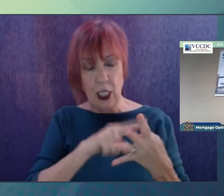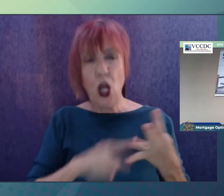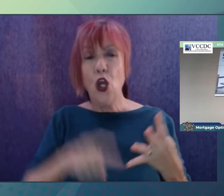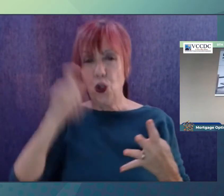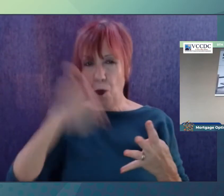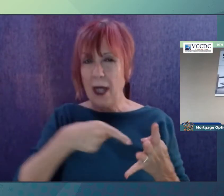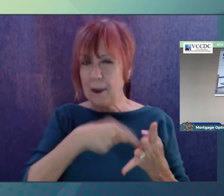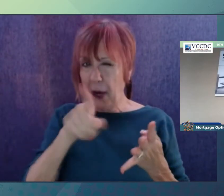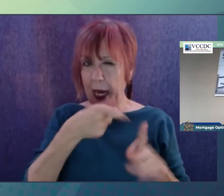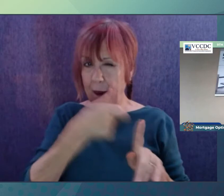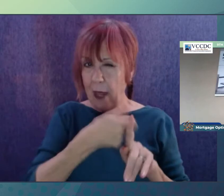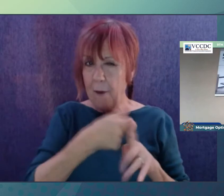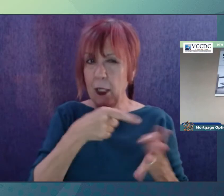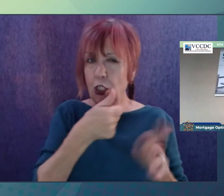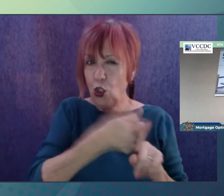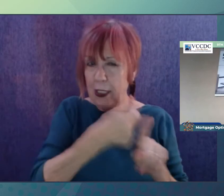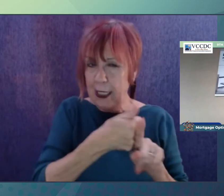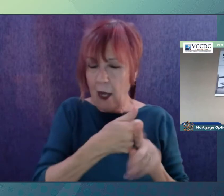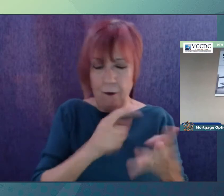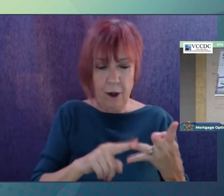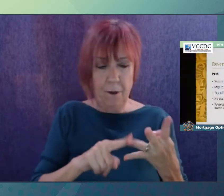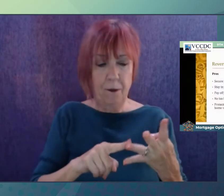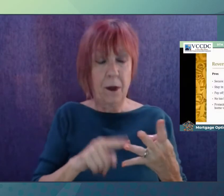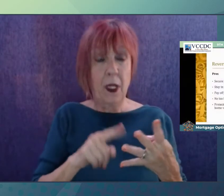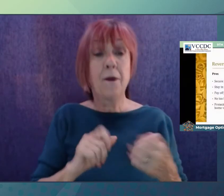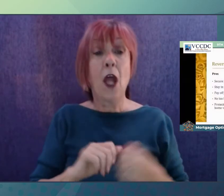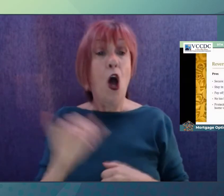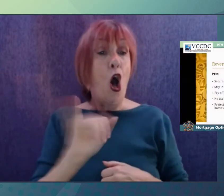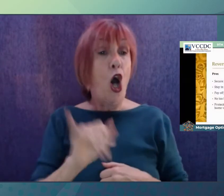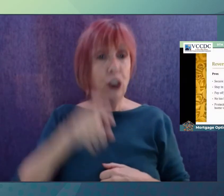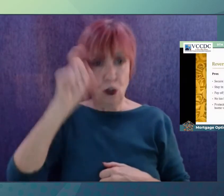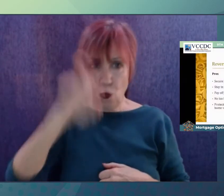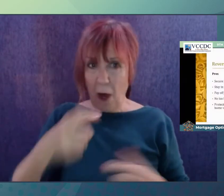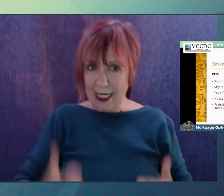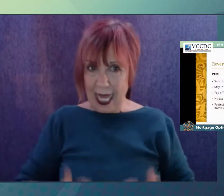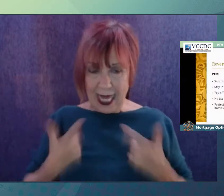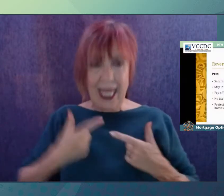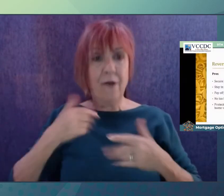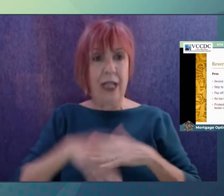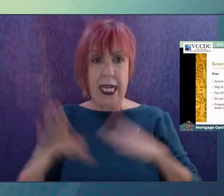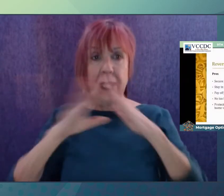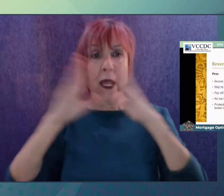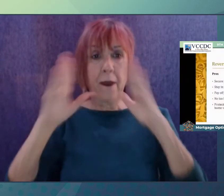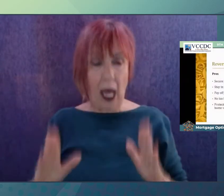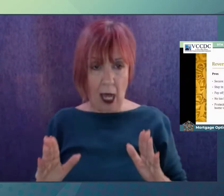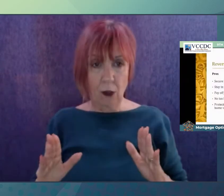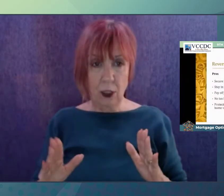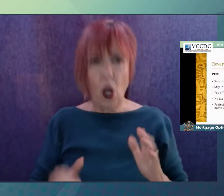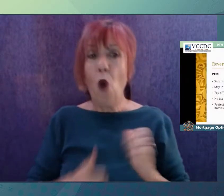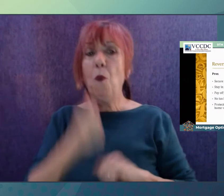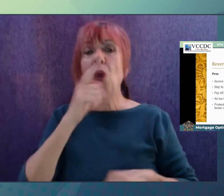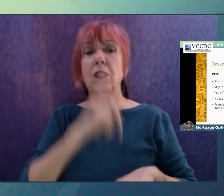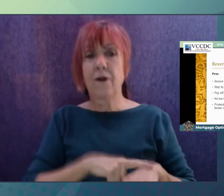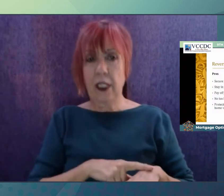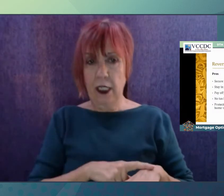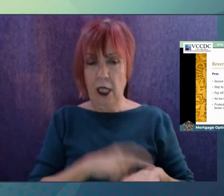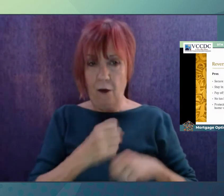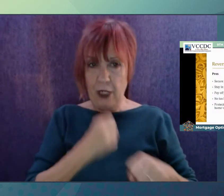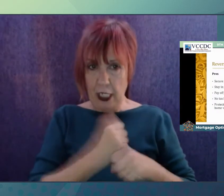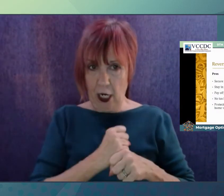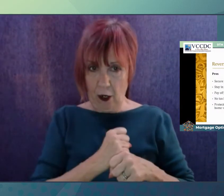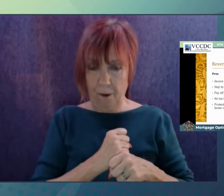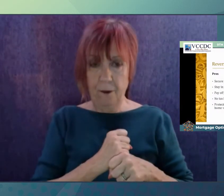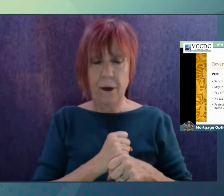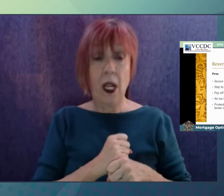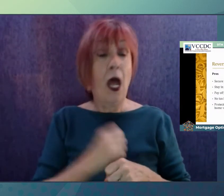You're also required to live inside the home as your principal residence for most of the year. If at any point during the loan